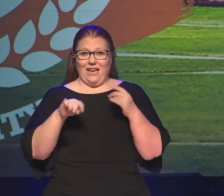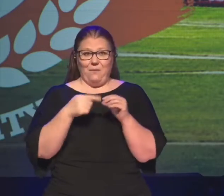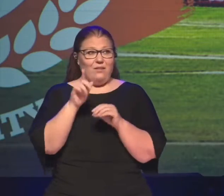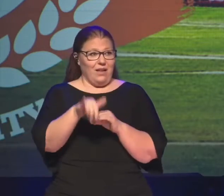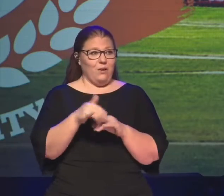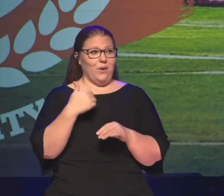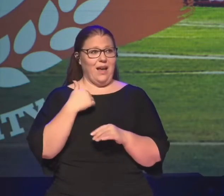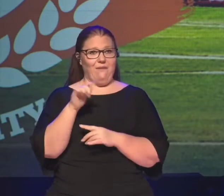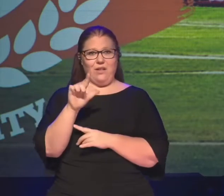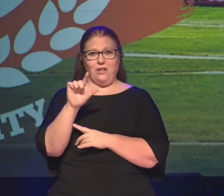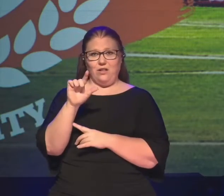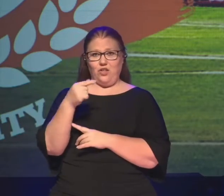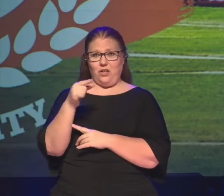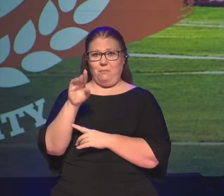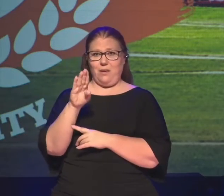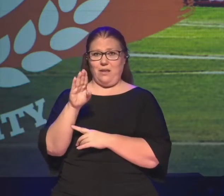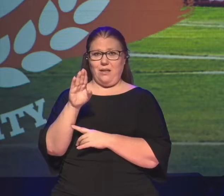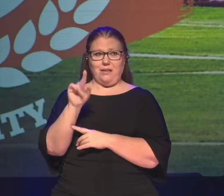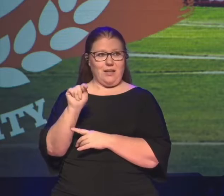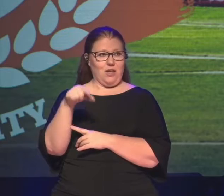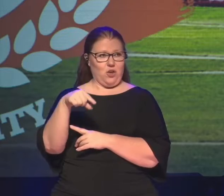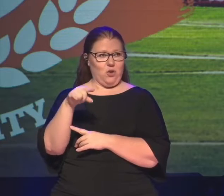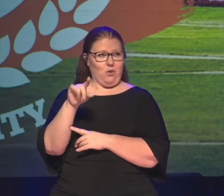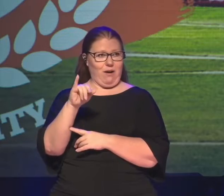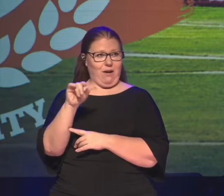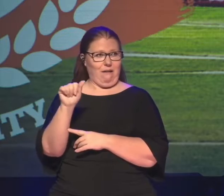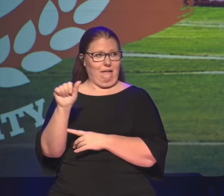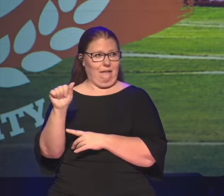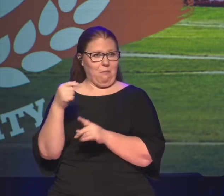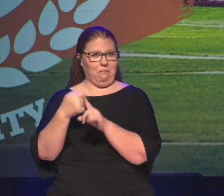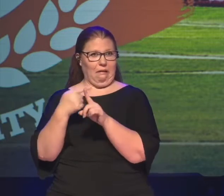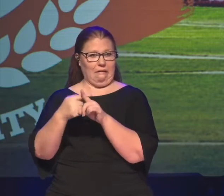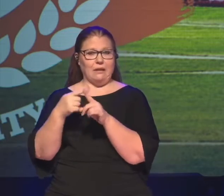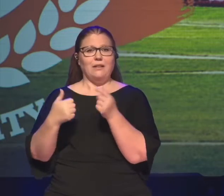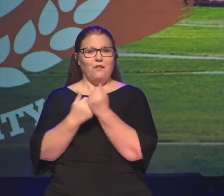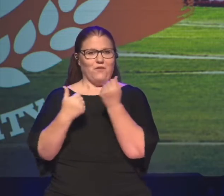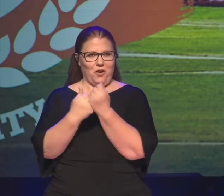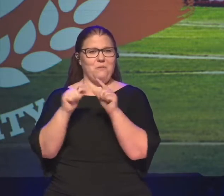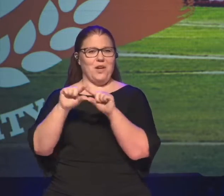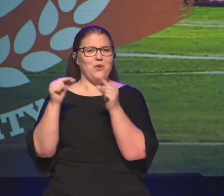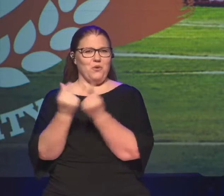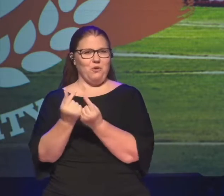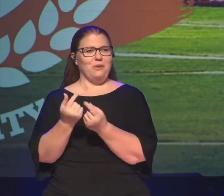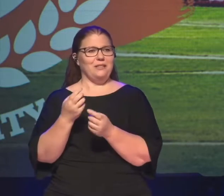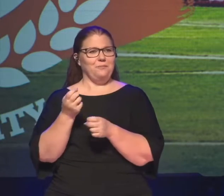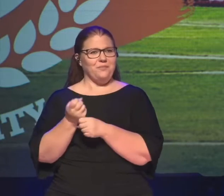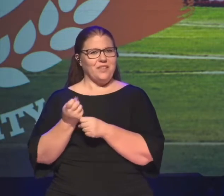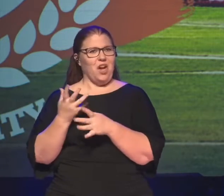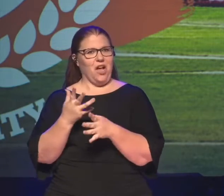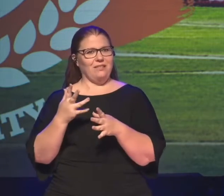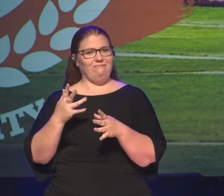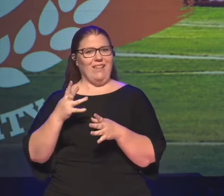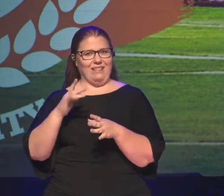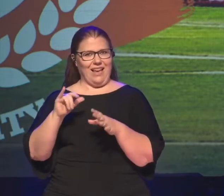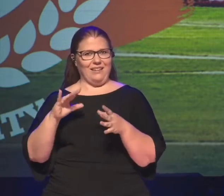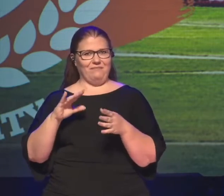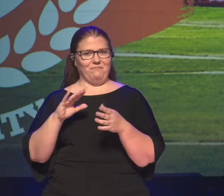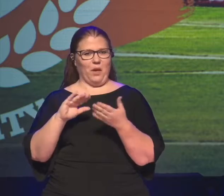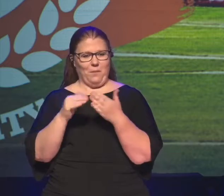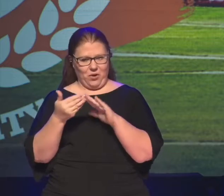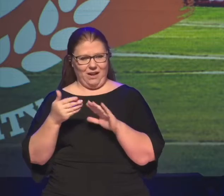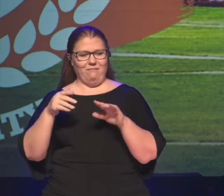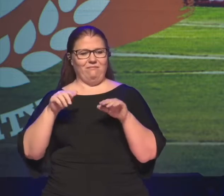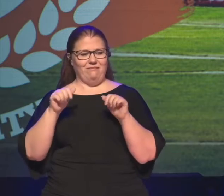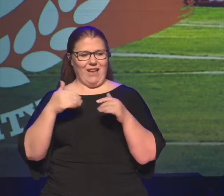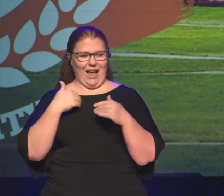have a LGBTQIA plus adult affirming group to bring that community together to just grow. It's awesome. We have such good groups